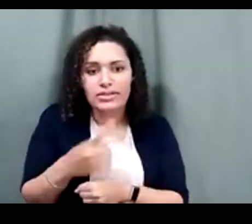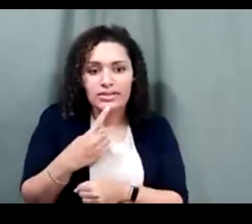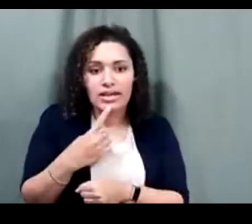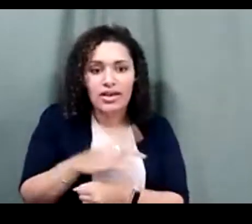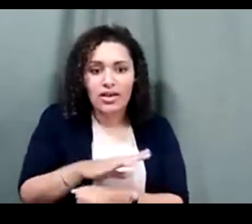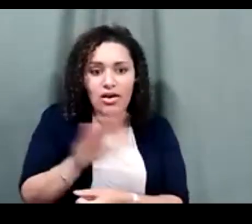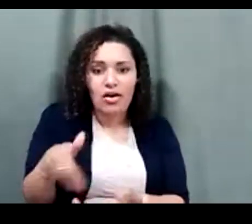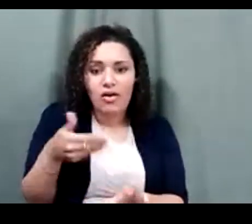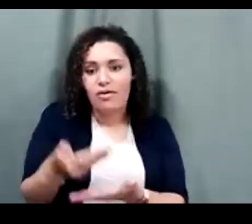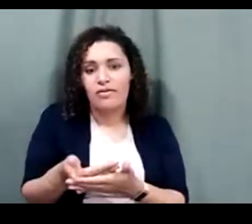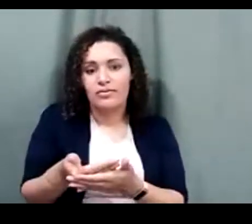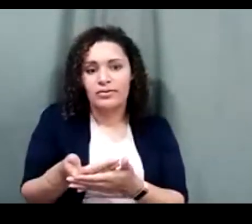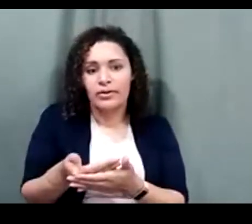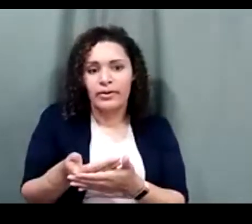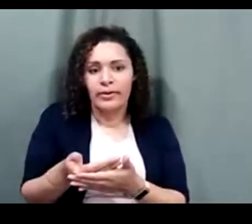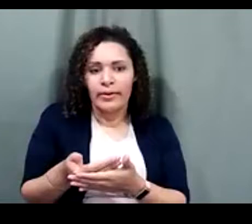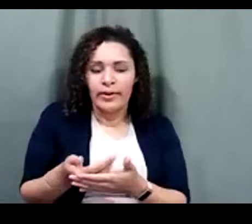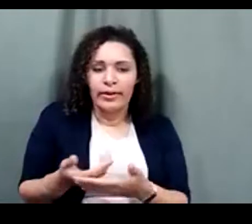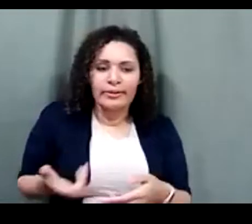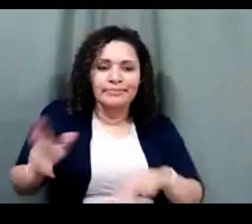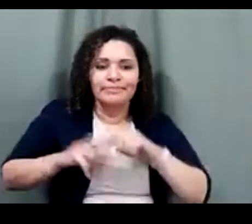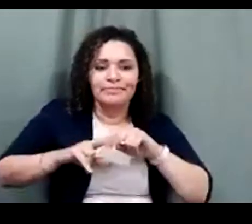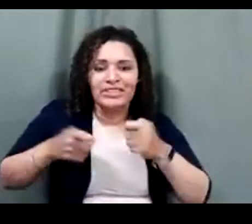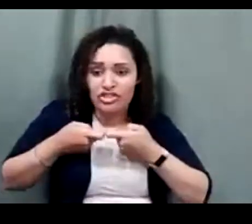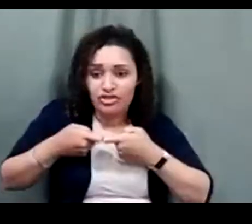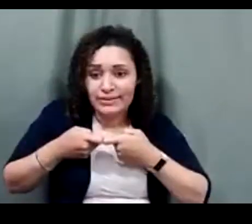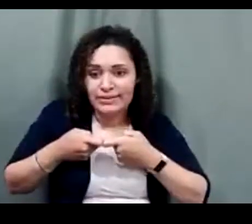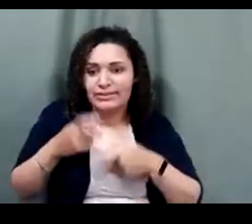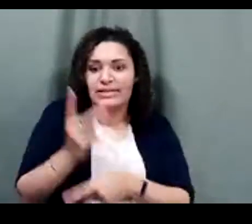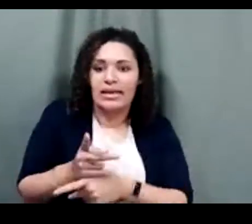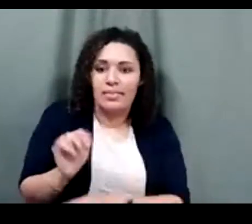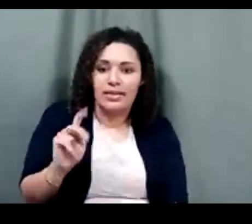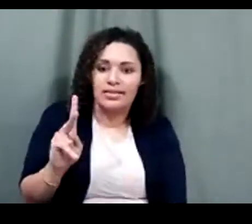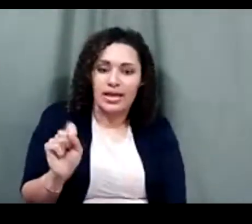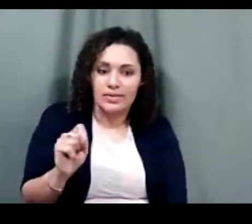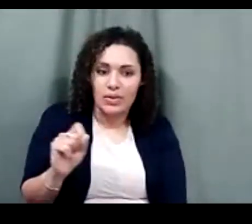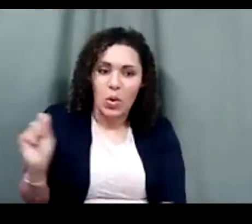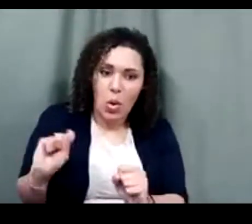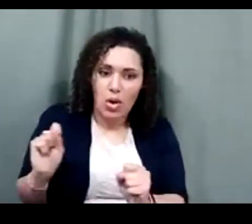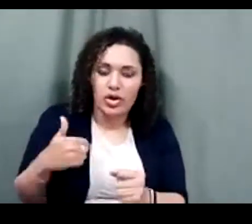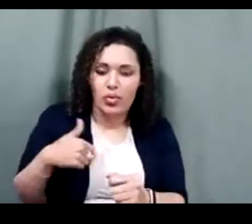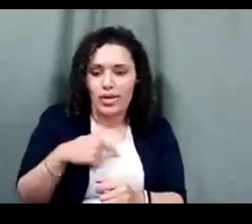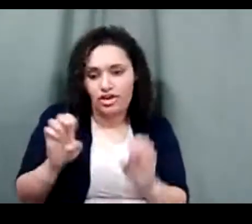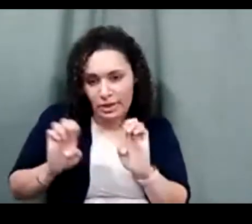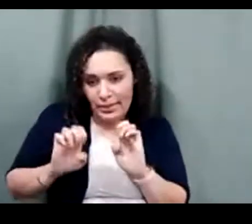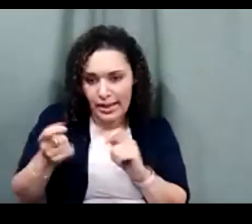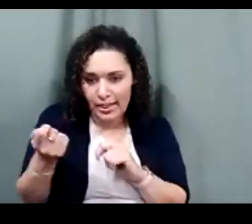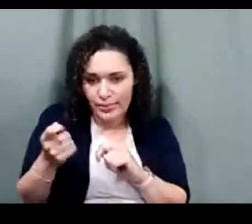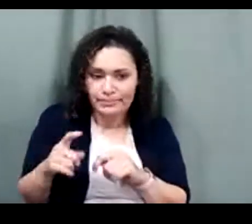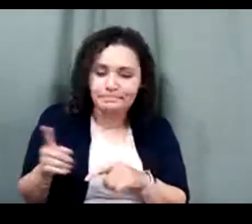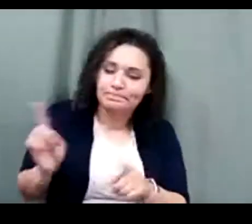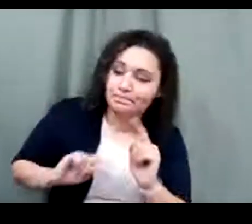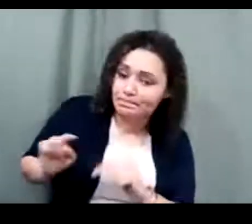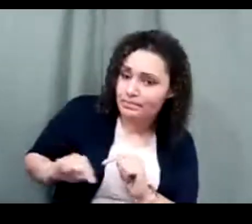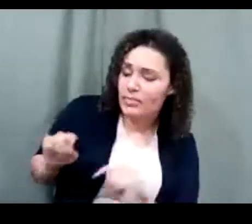that extra electricity keeping those tanks cold? So we're experimenting with it. So I'm going to roll back a little